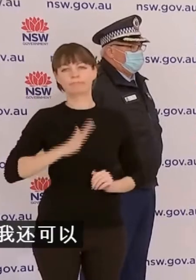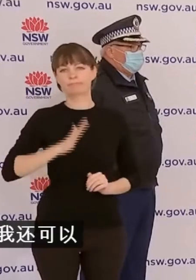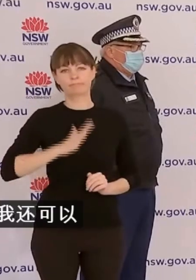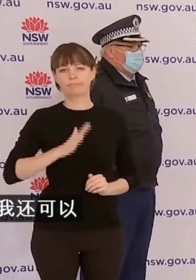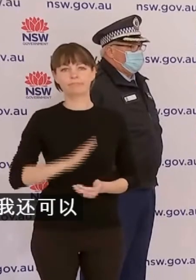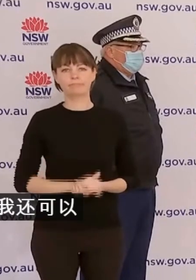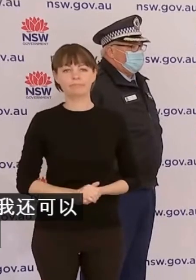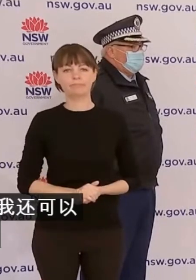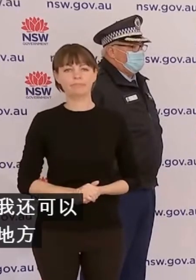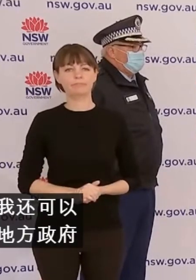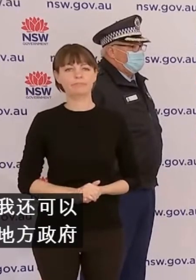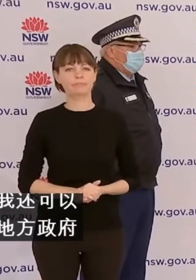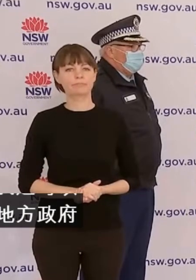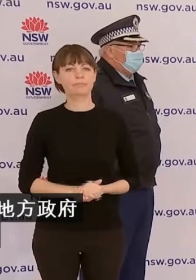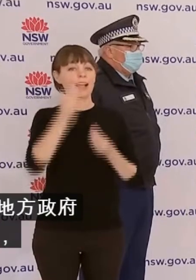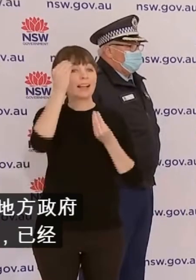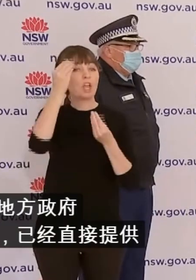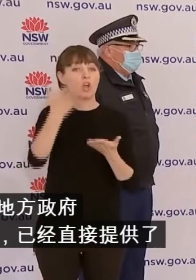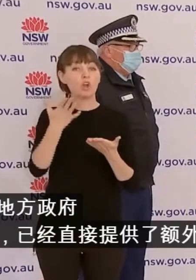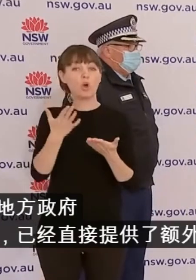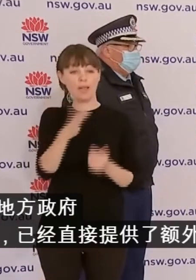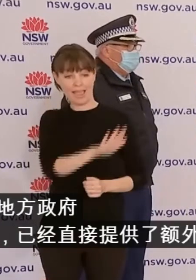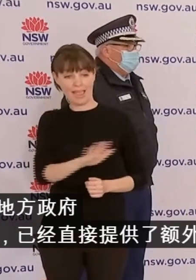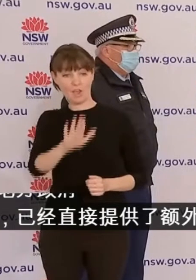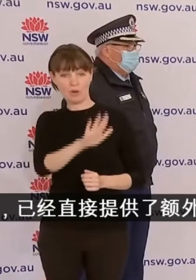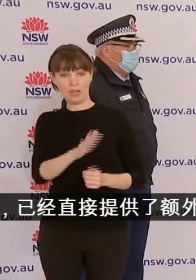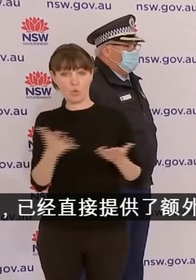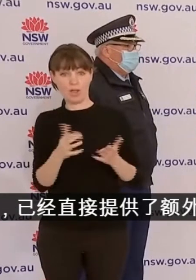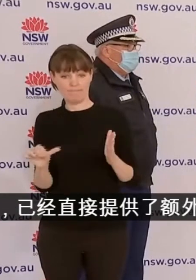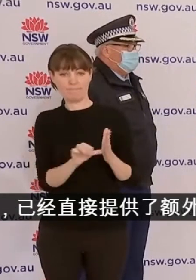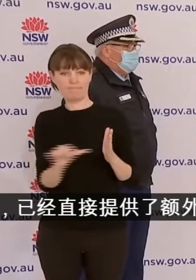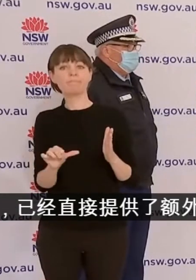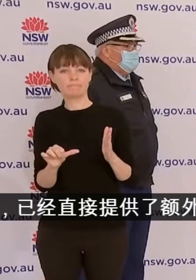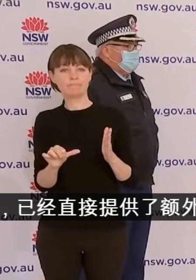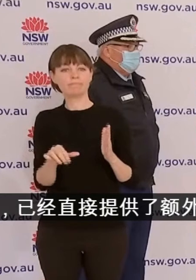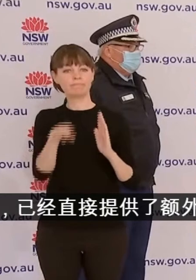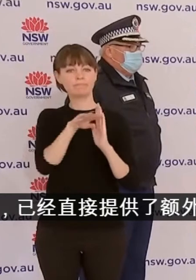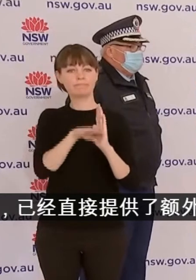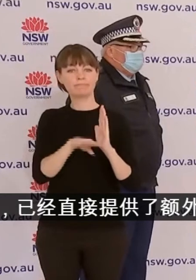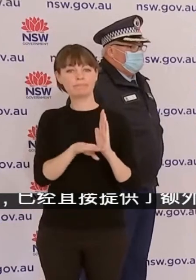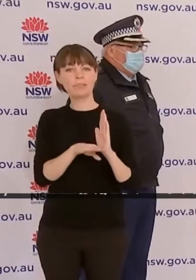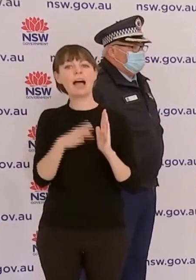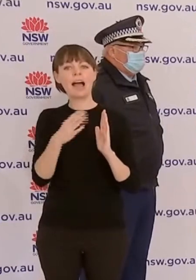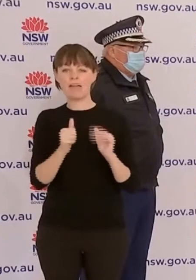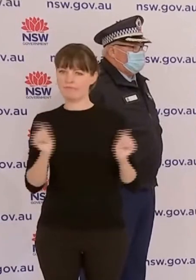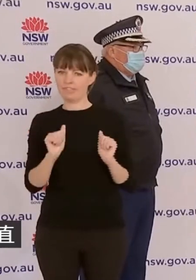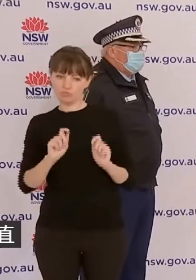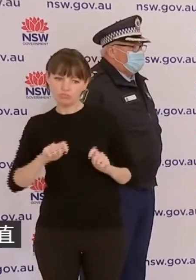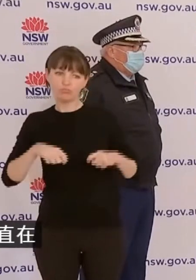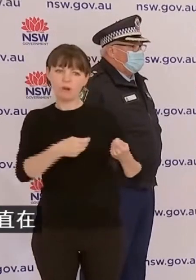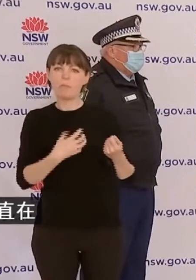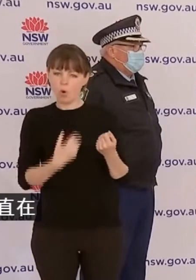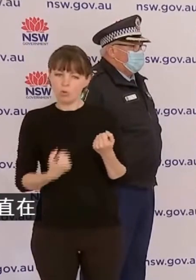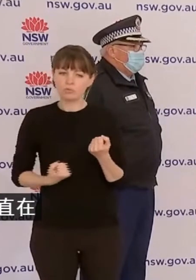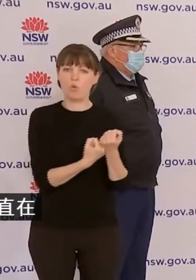I also say that in those local government areas of concern, there has been additional support directly to households over and above those payments that